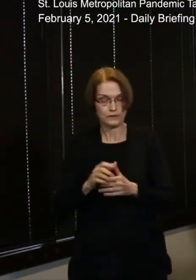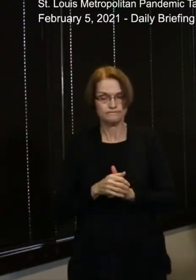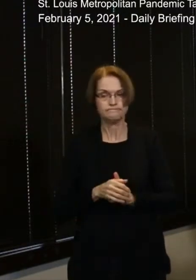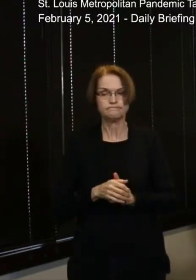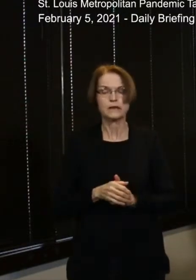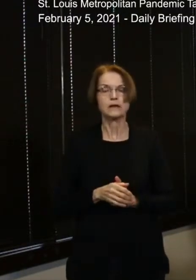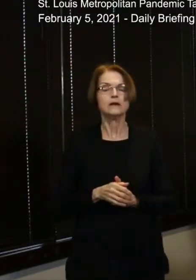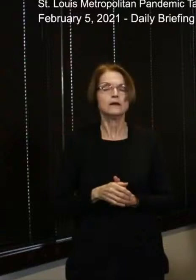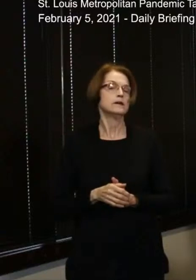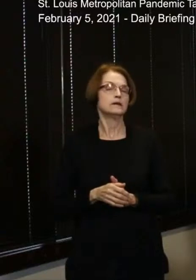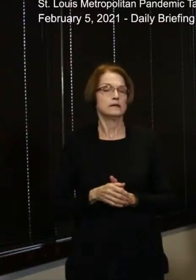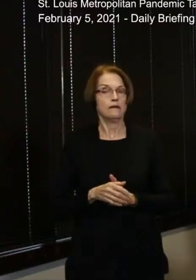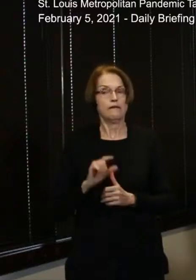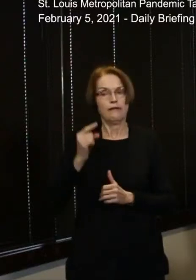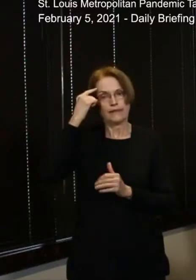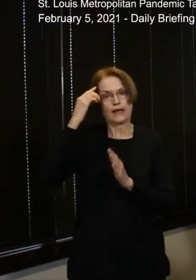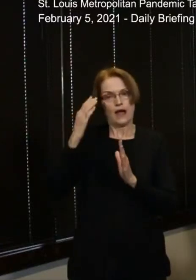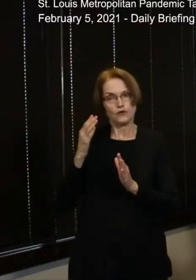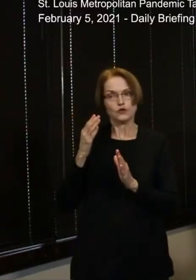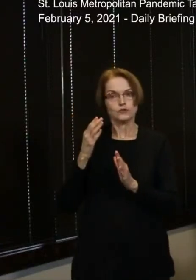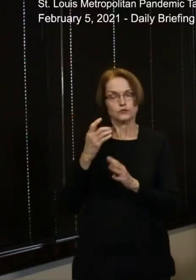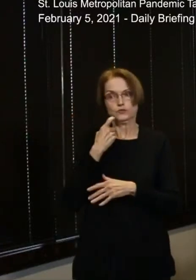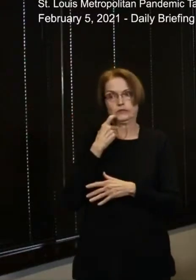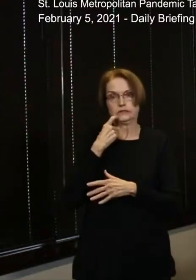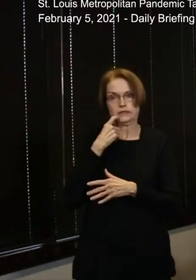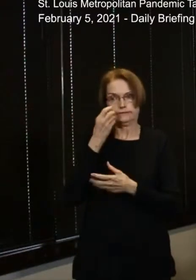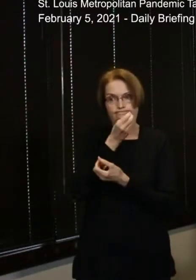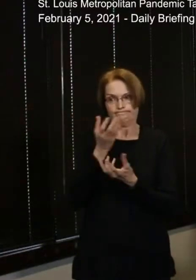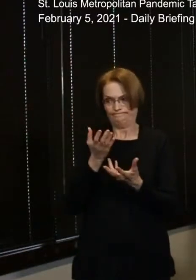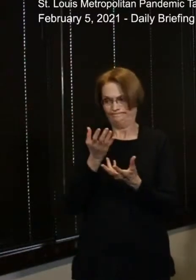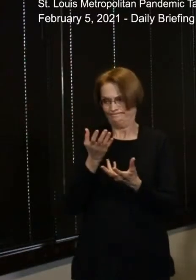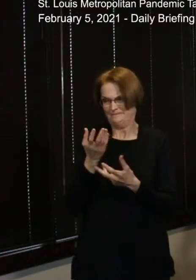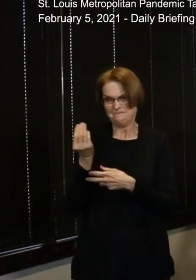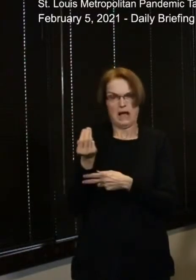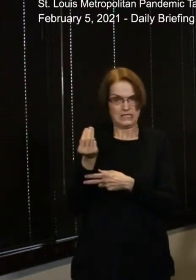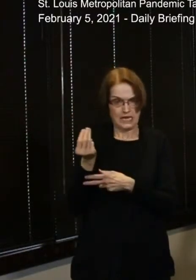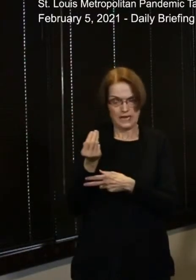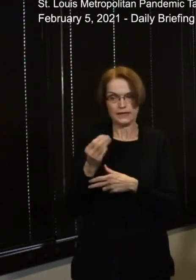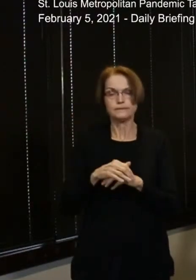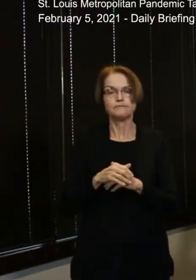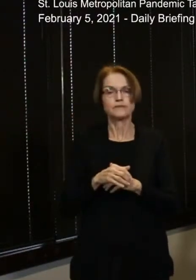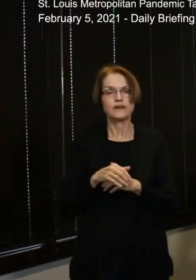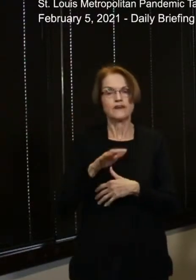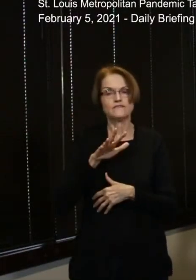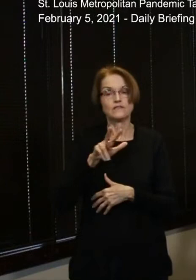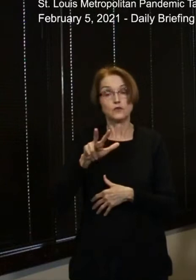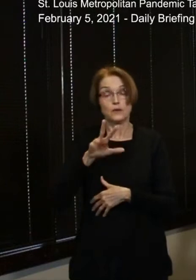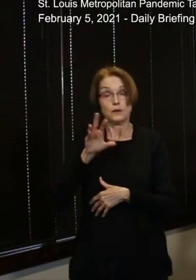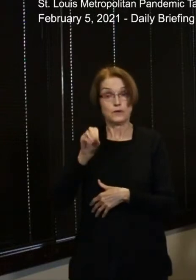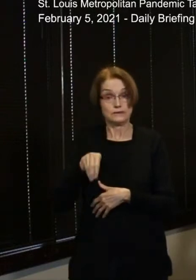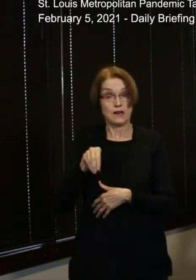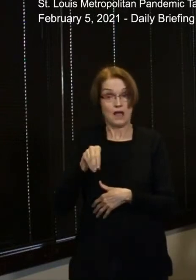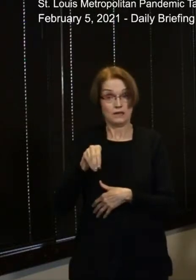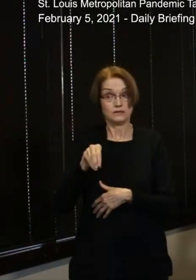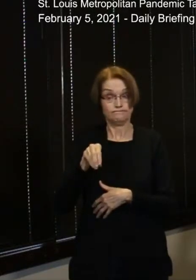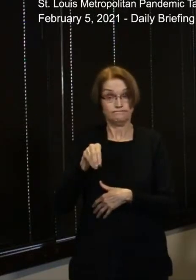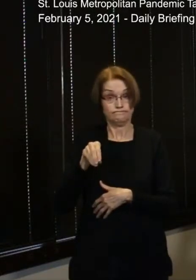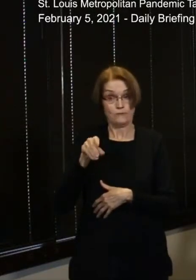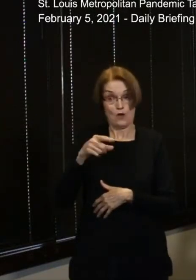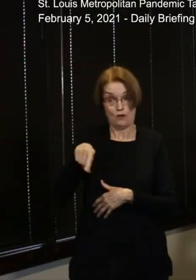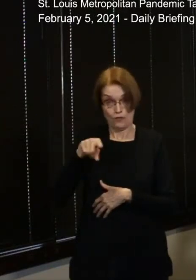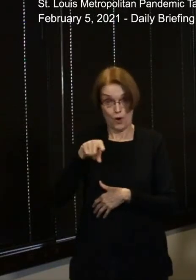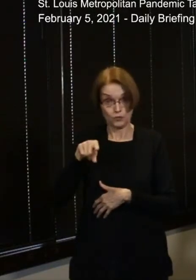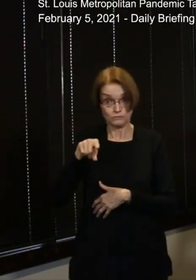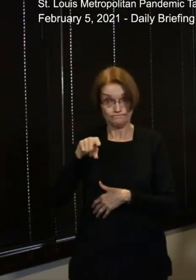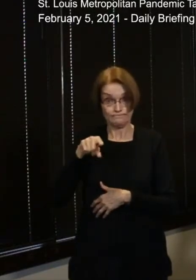this from the governor's press release, which was on Monday, about 53% of those